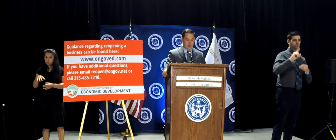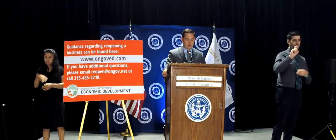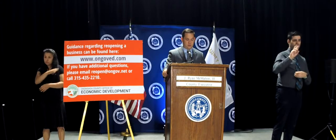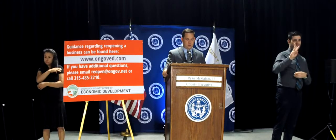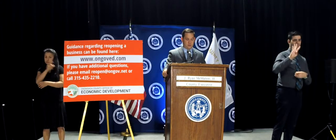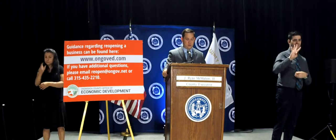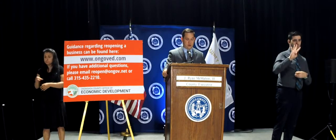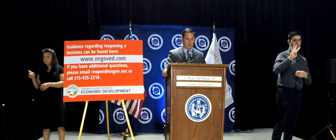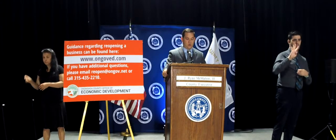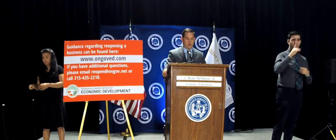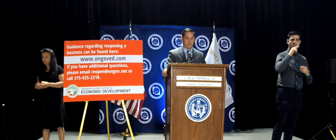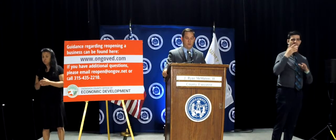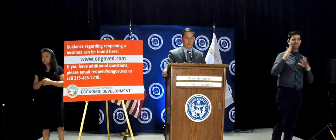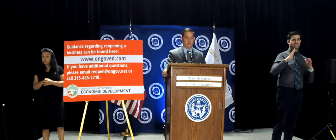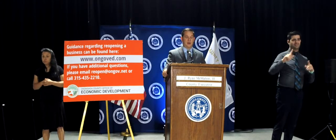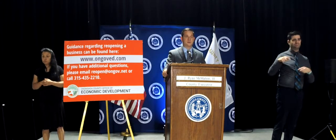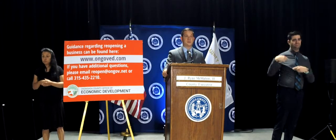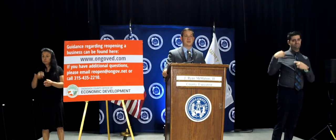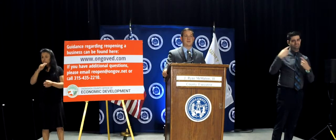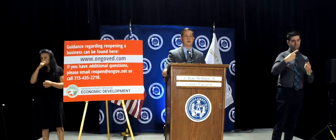testing, now